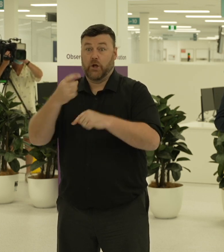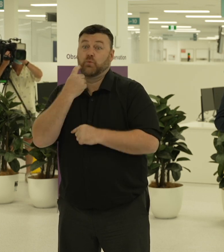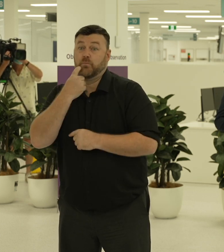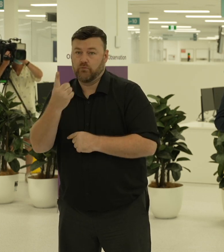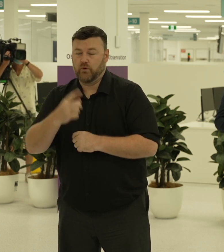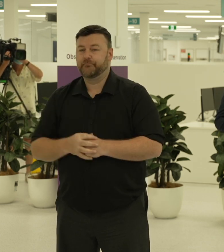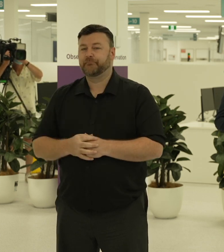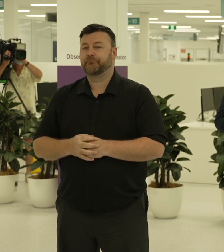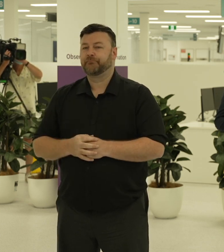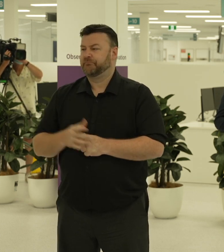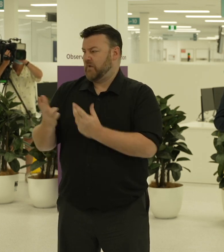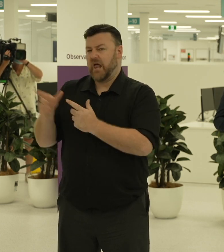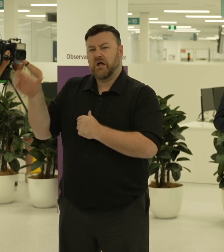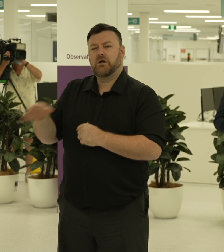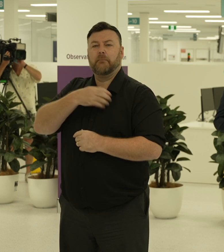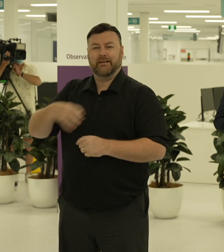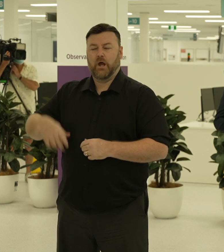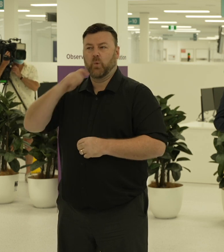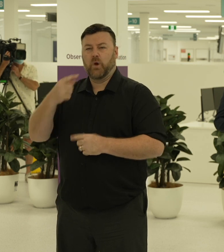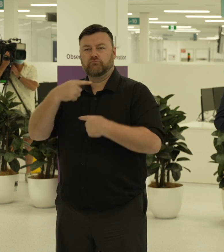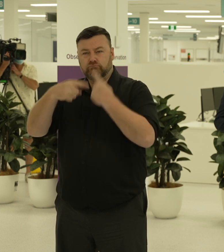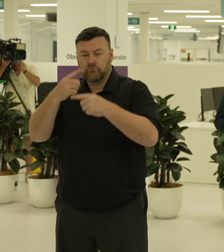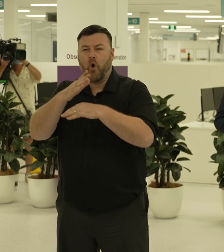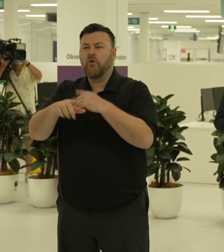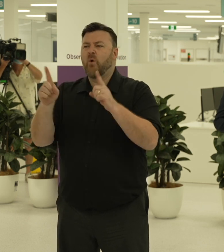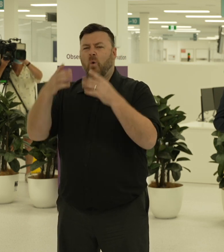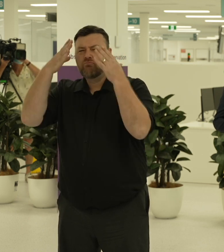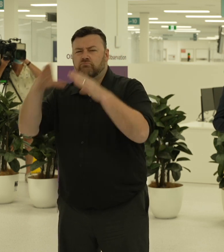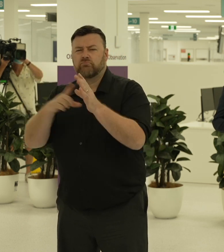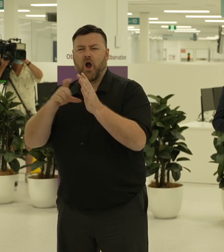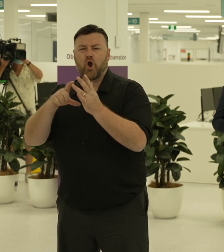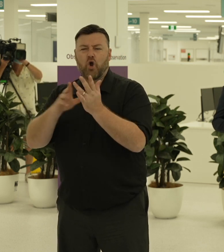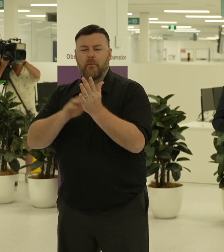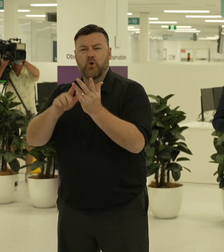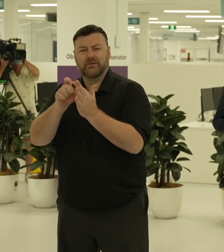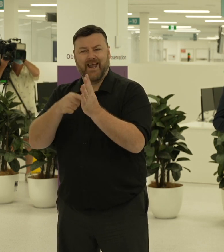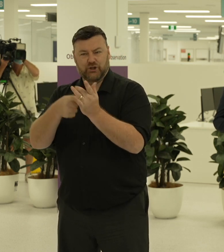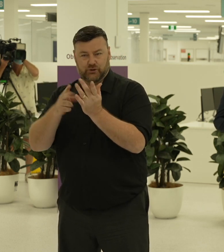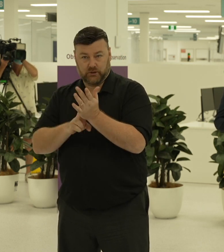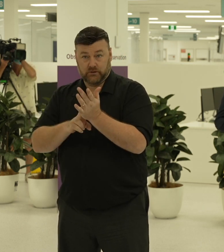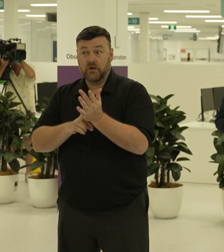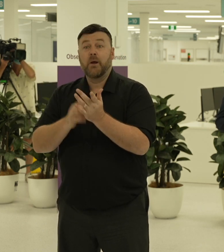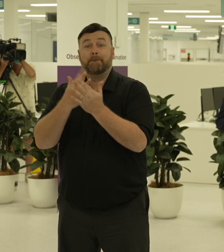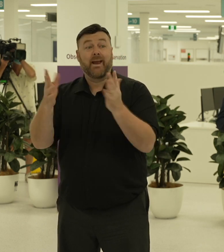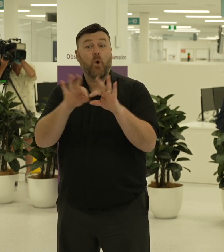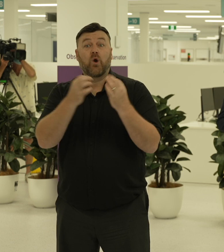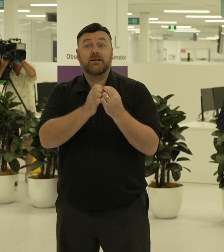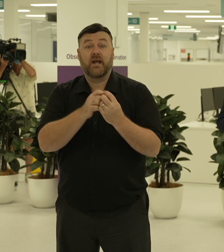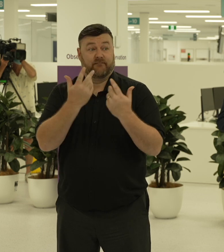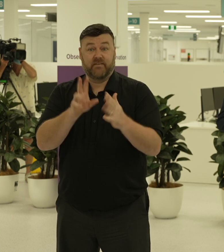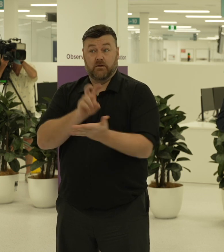well, particularly in relation to the accommodation sector to register. We've had hundreds already register, but if you